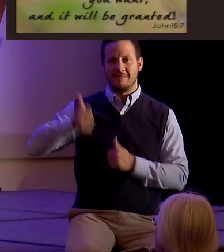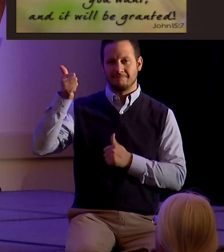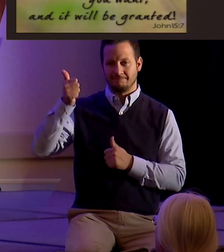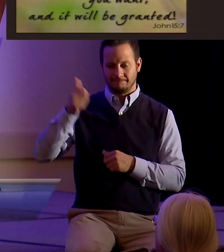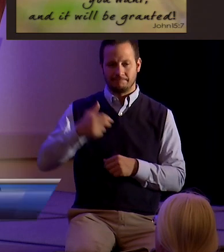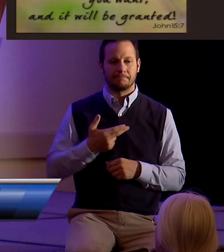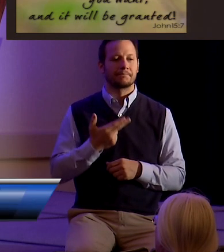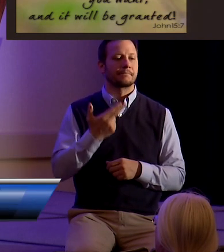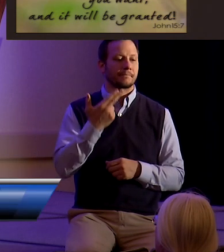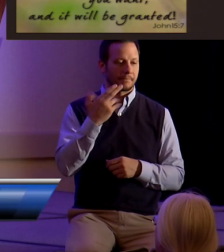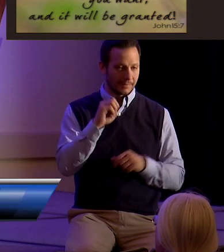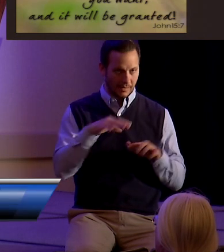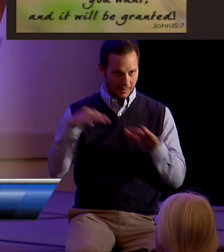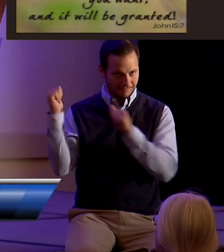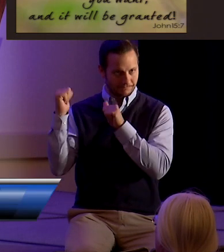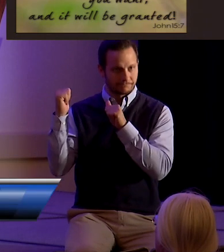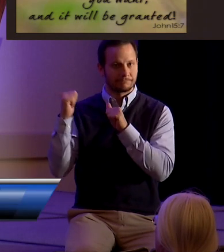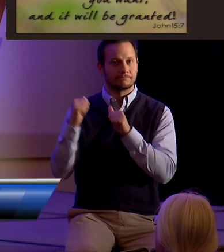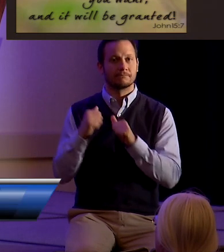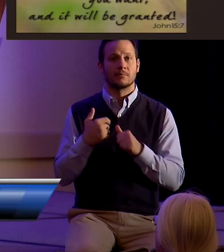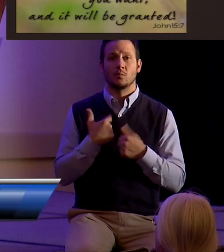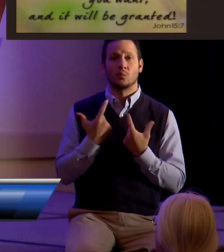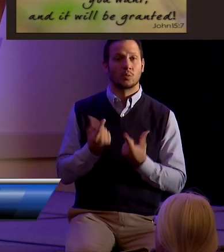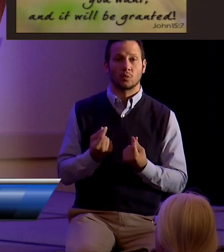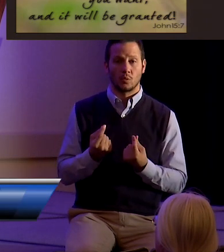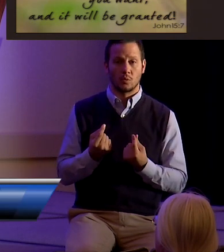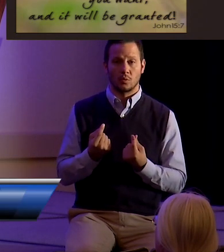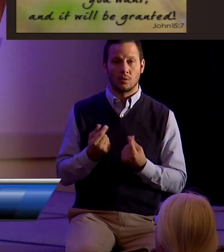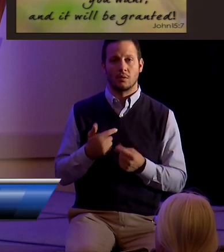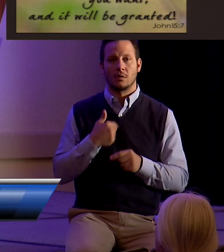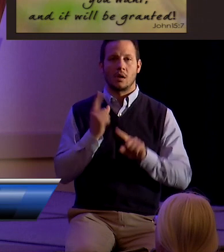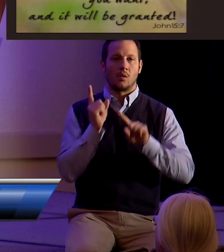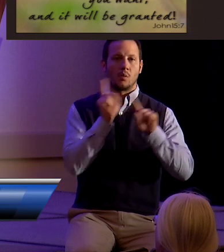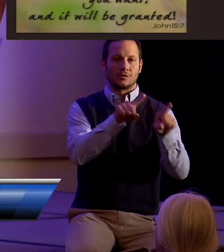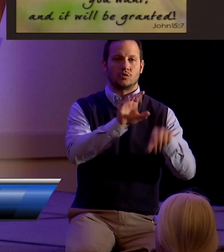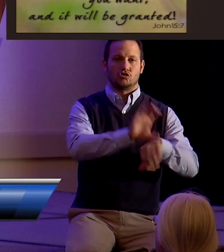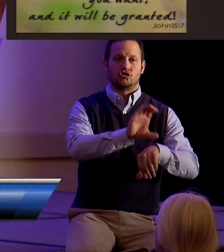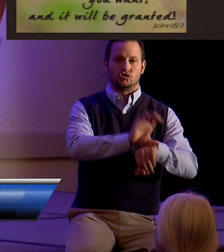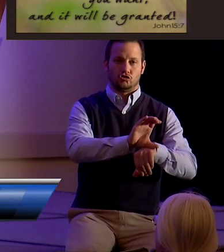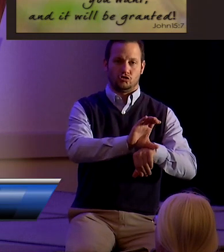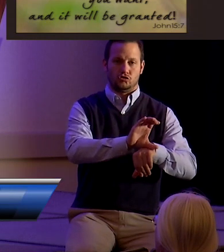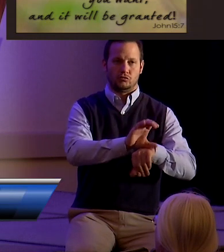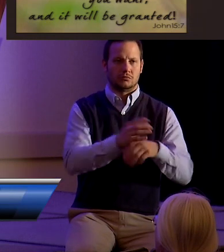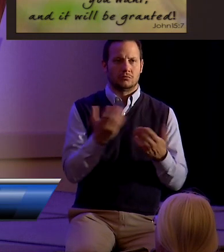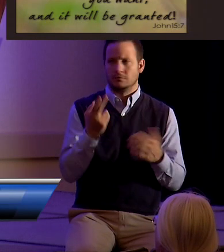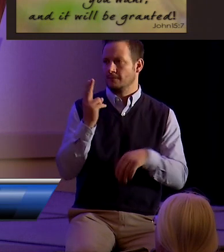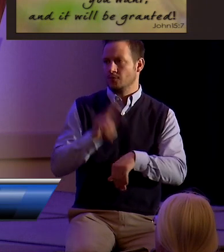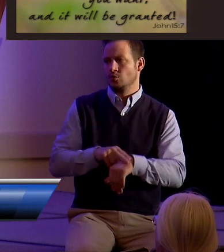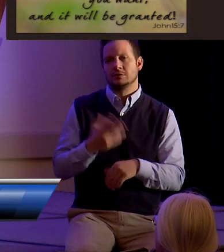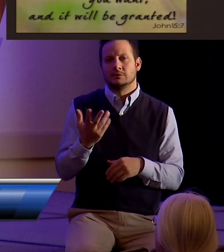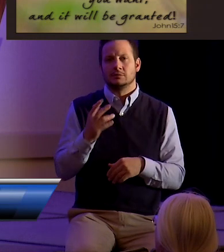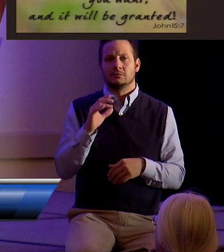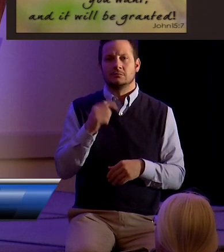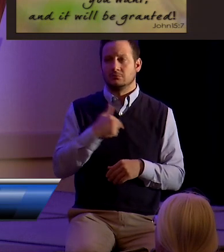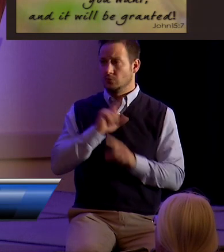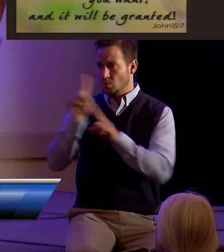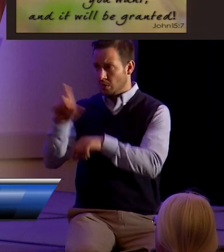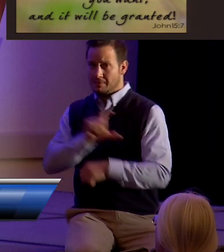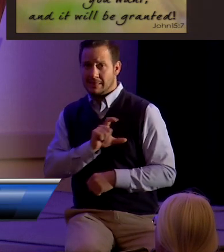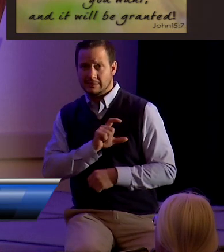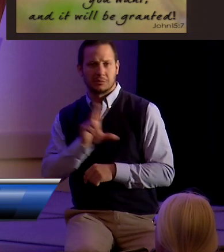And he left, and I did the only thing I knew to do, which was to go to my church. Where else do you turn? You don't go to the